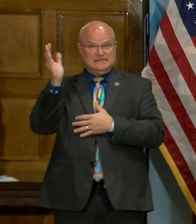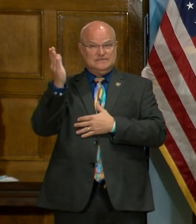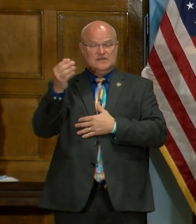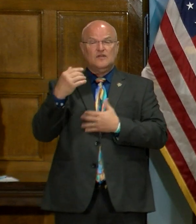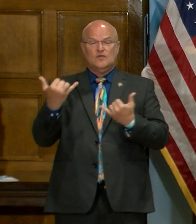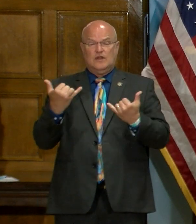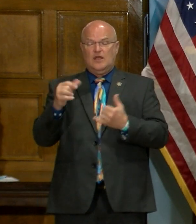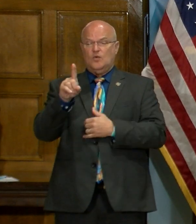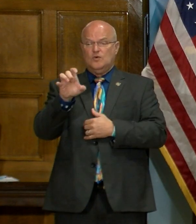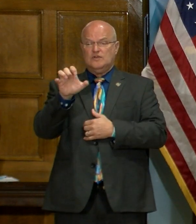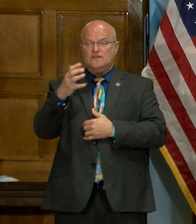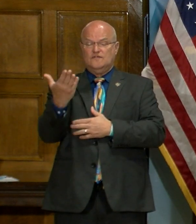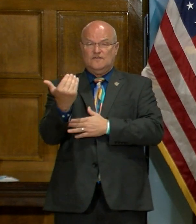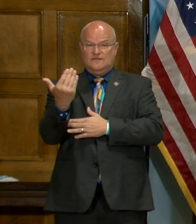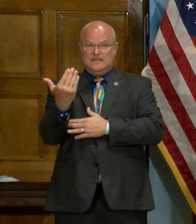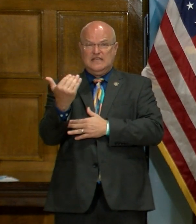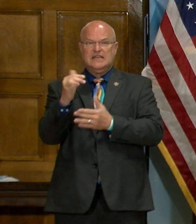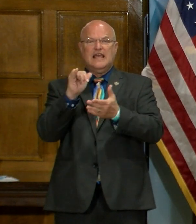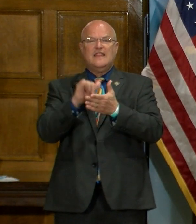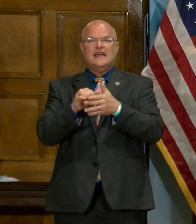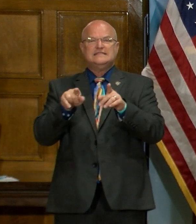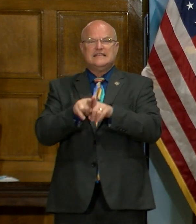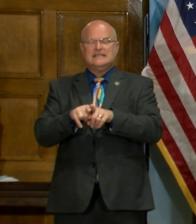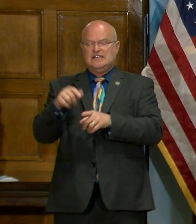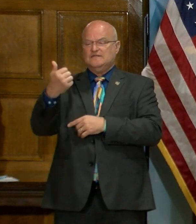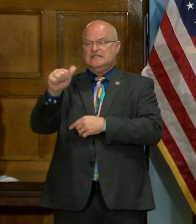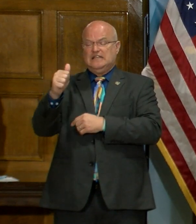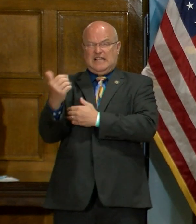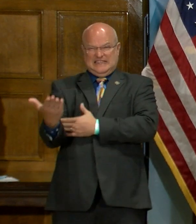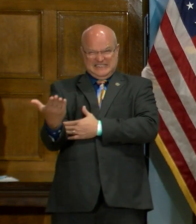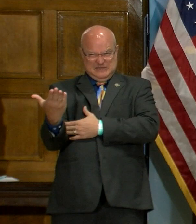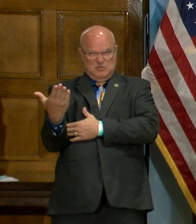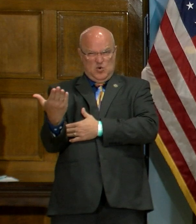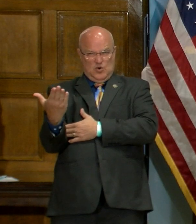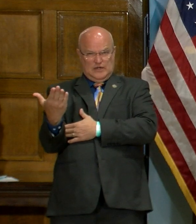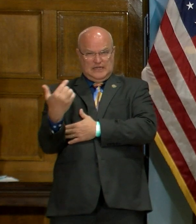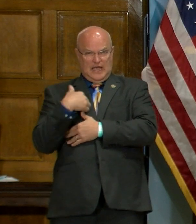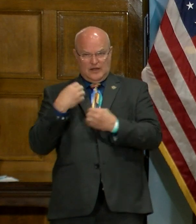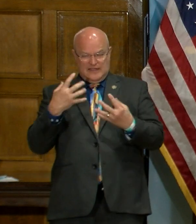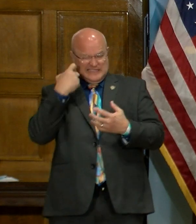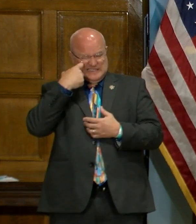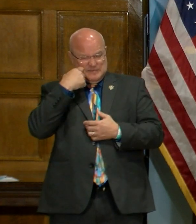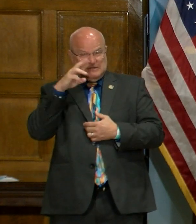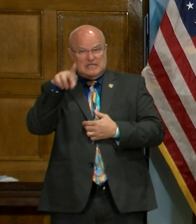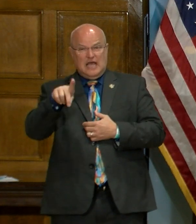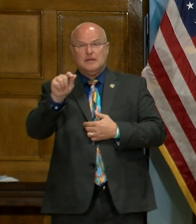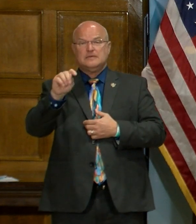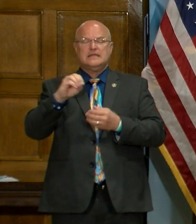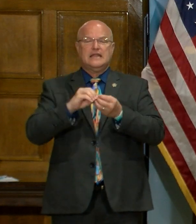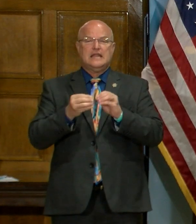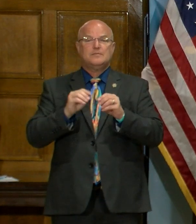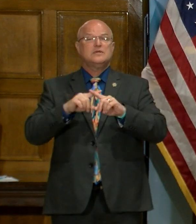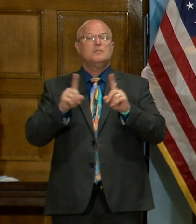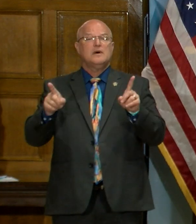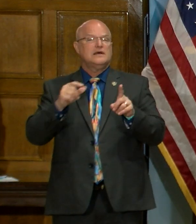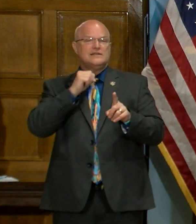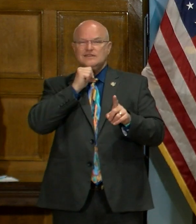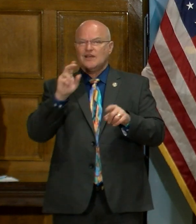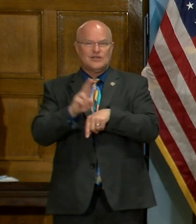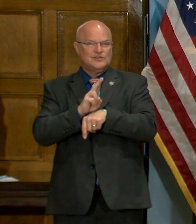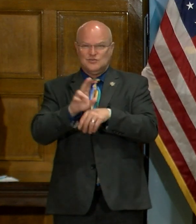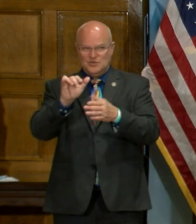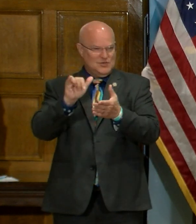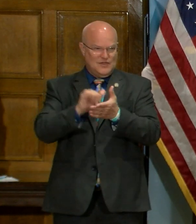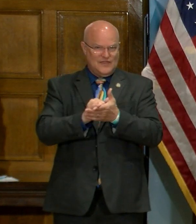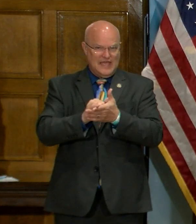for example, the 115, that's as of 10 o'clock this morning. I want to give you the most up-to-date numbers, but you're not going to be able to